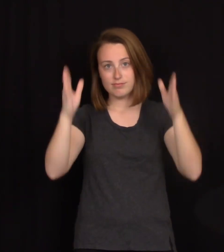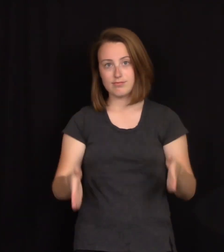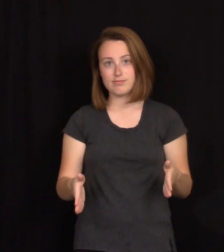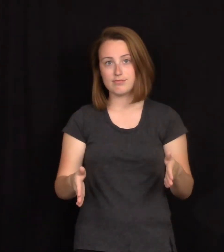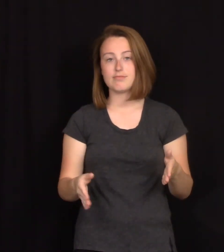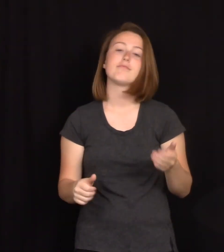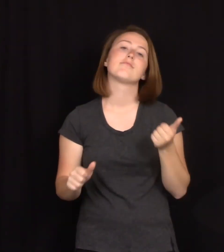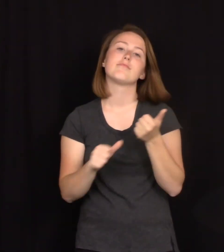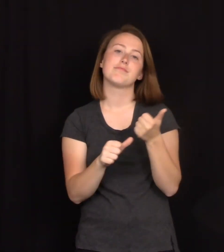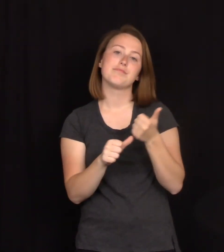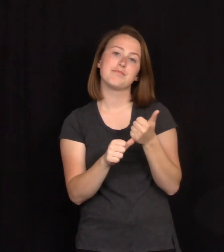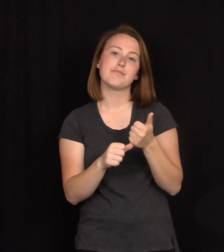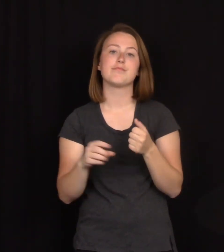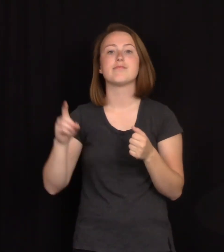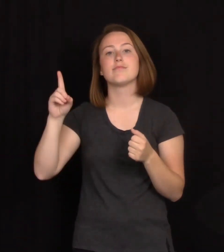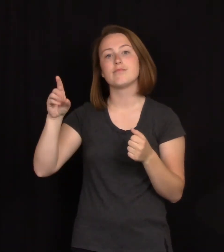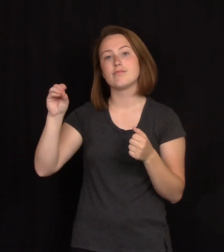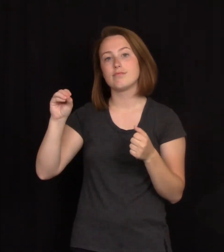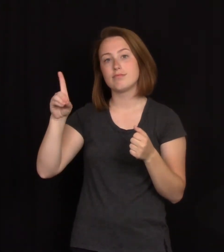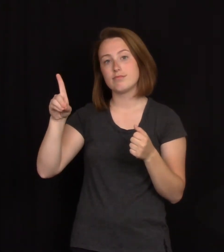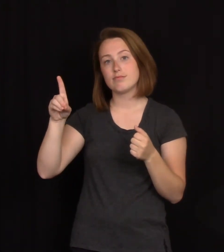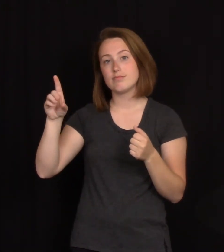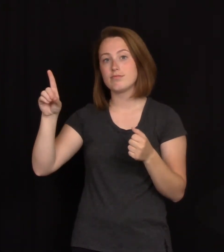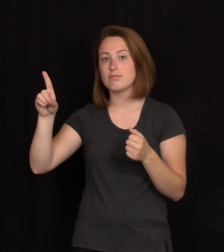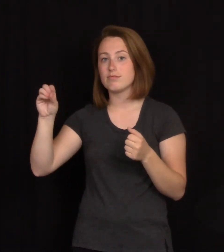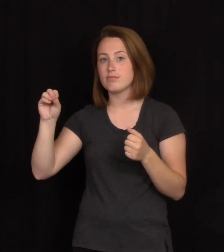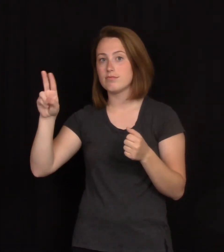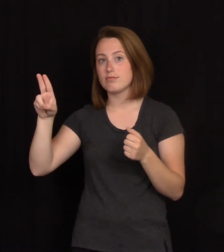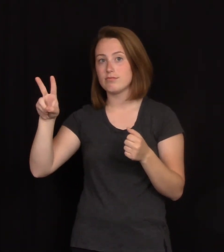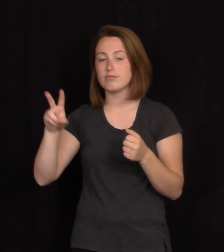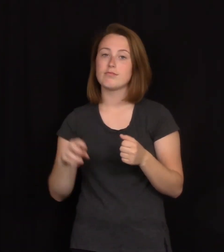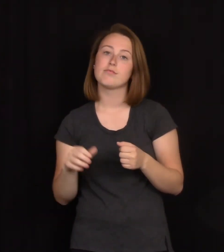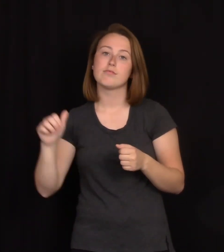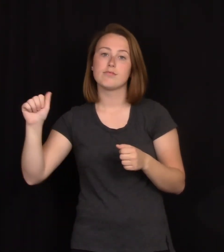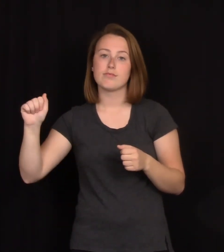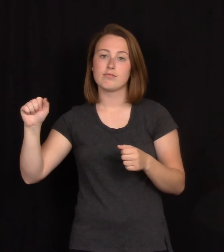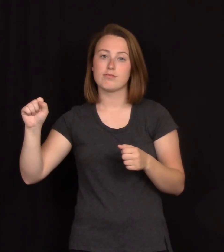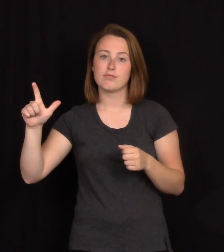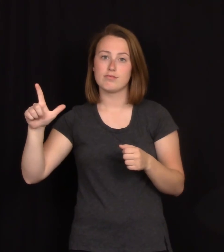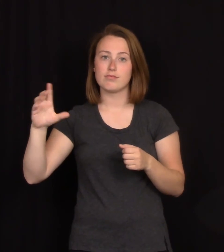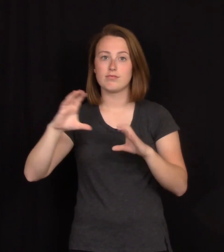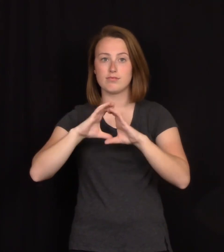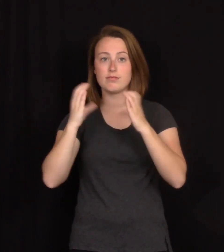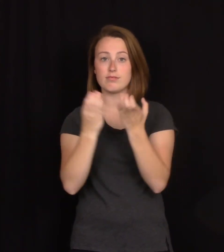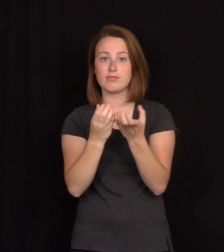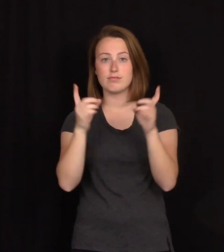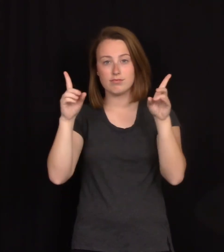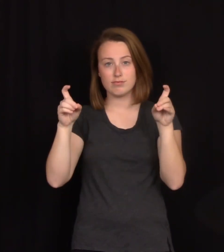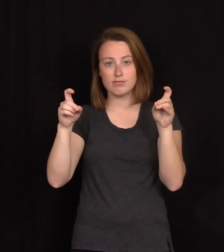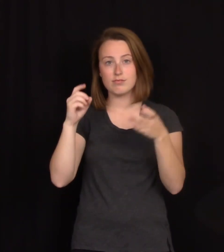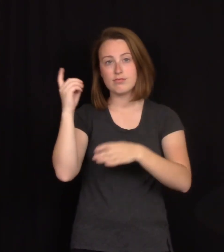I also had to act as instructor assistant on test days in ASL 101 and 102